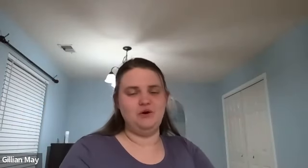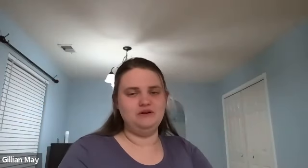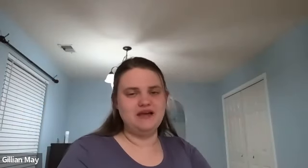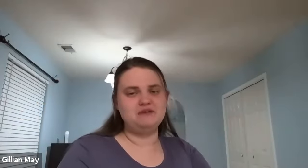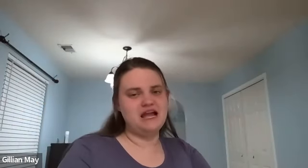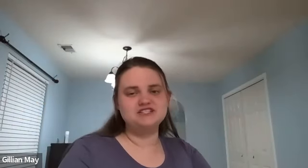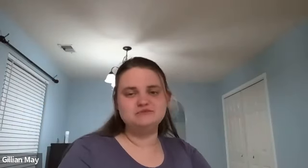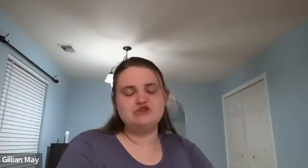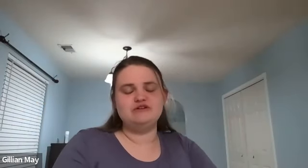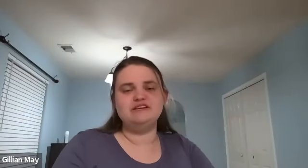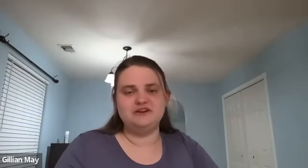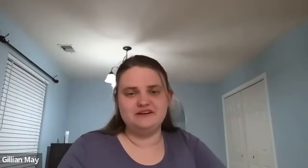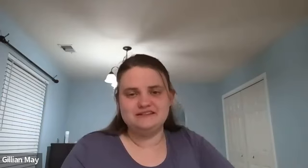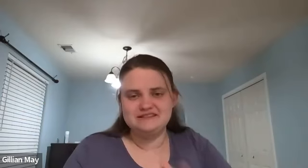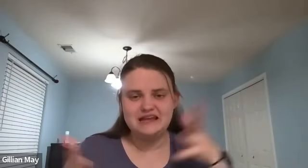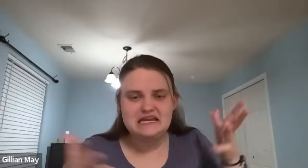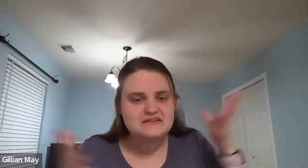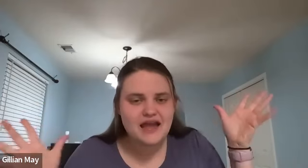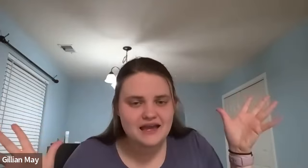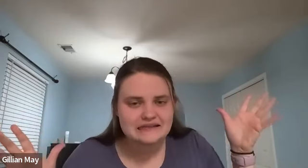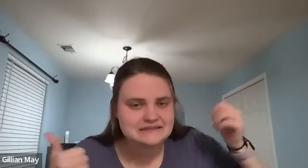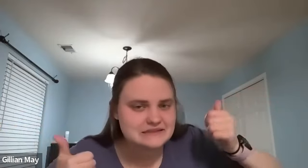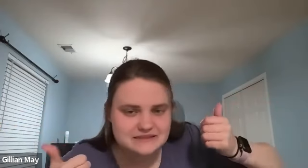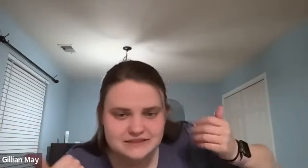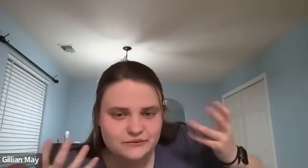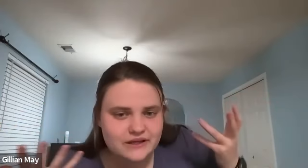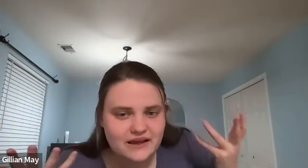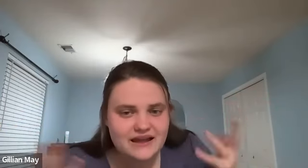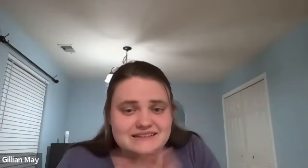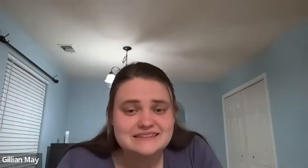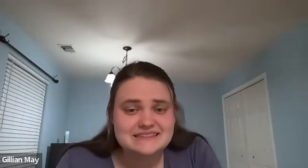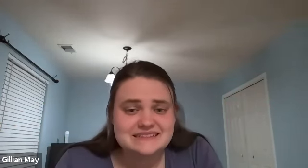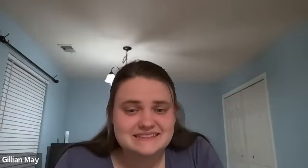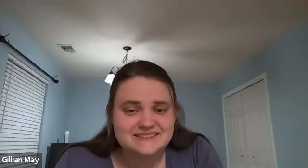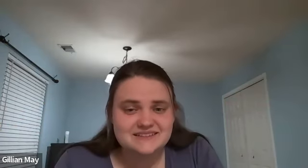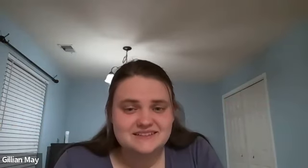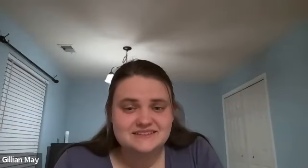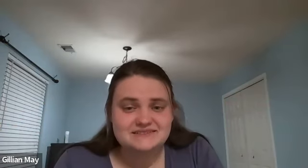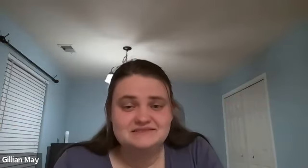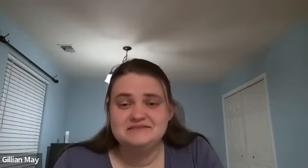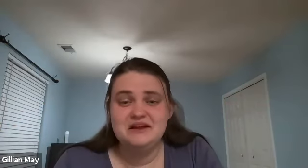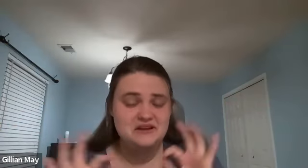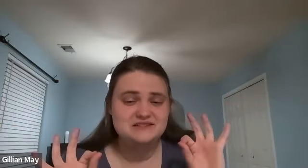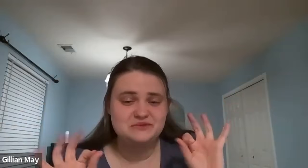holding back, but I actually am genuinely curious? Any of that? We got? No, you guys are